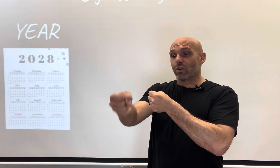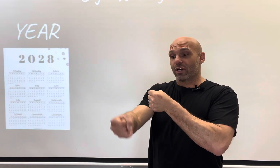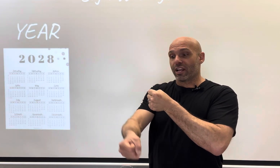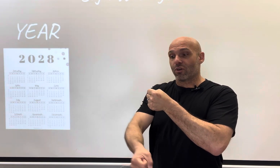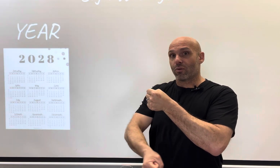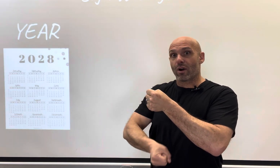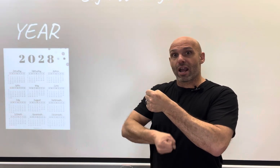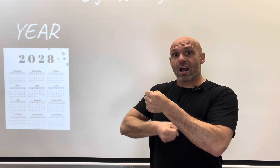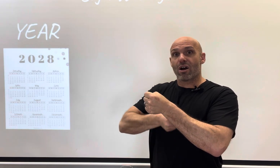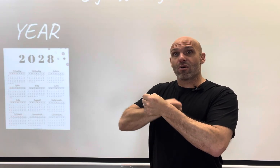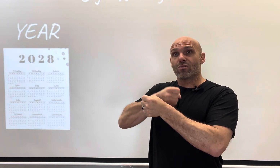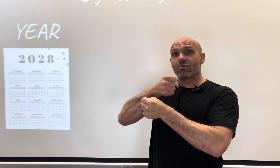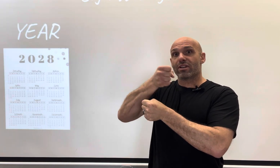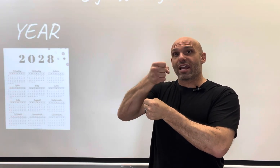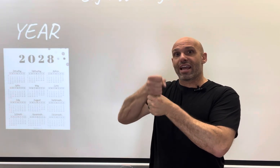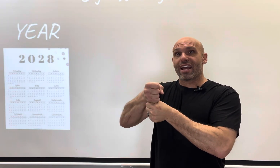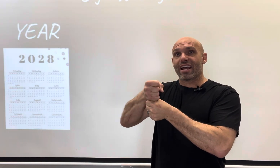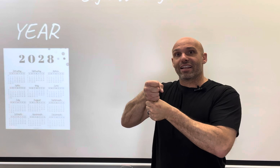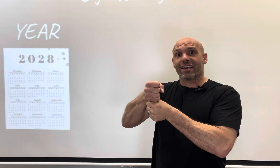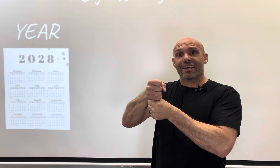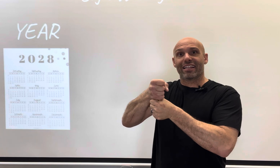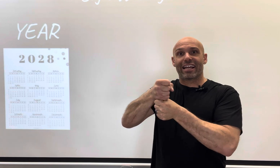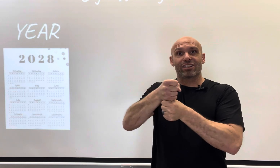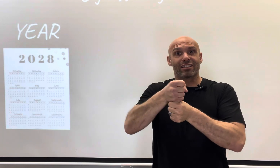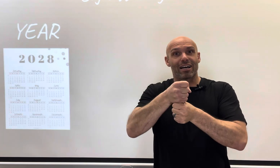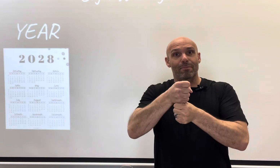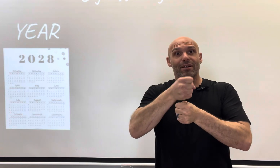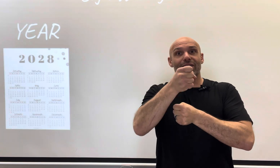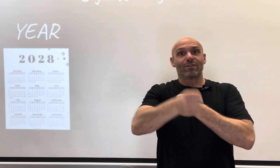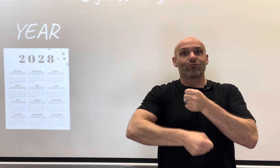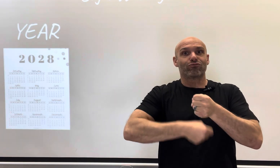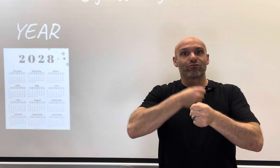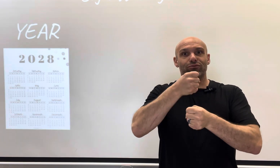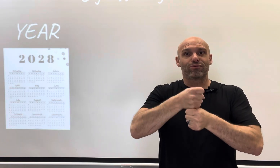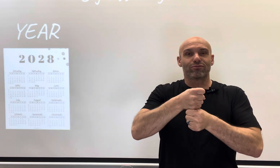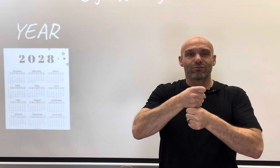and around and lands on top.